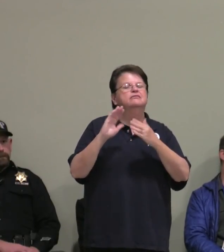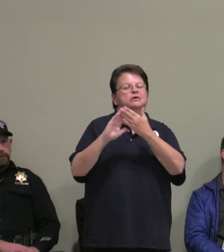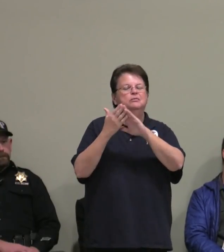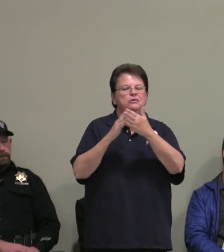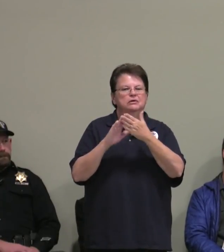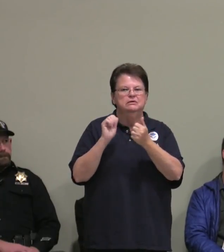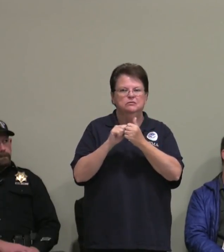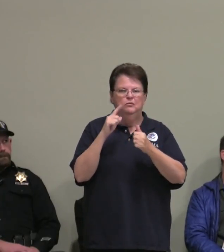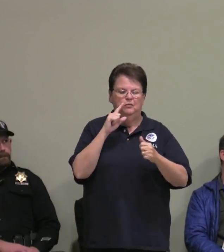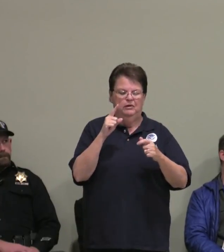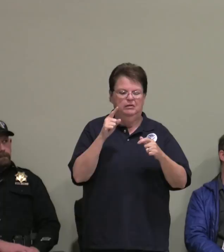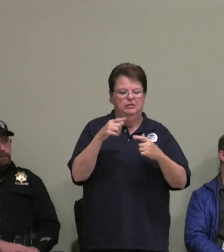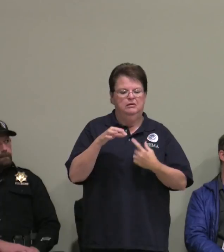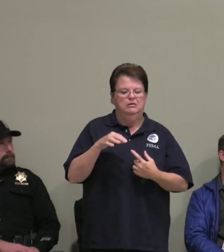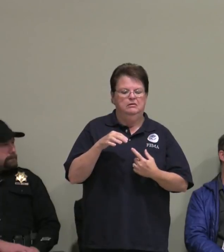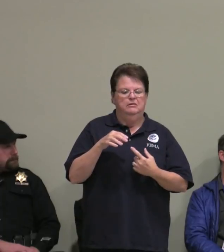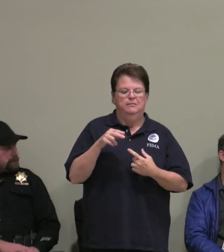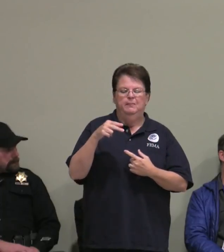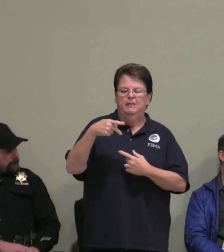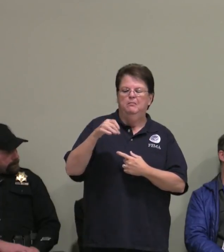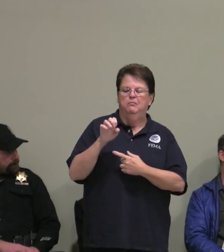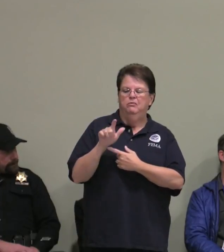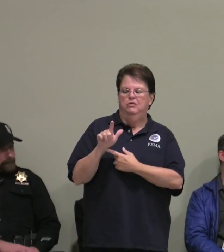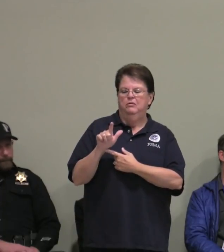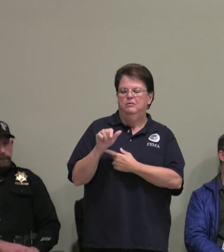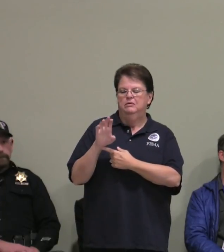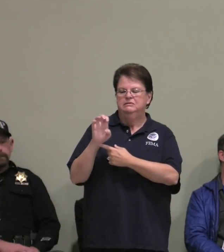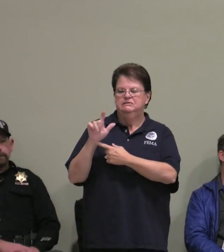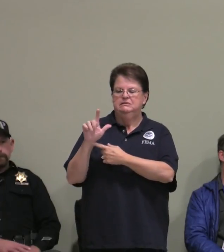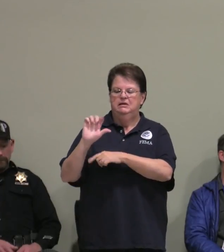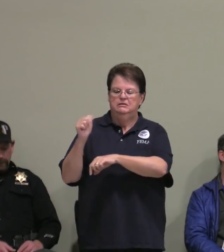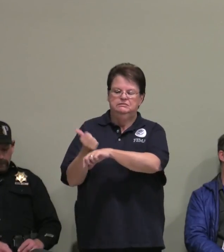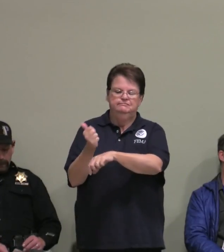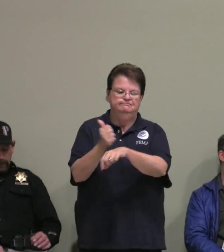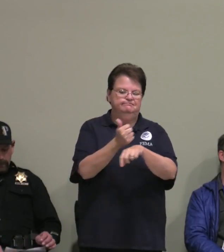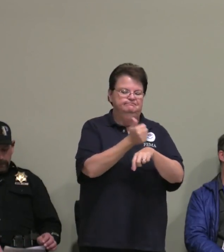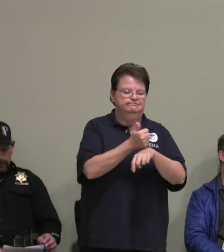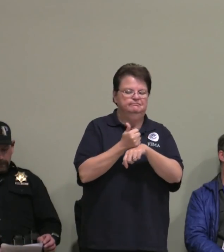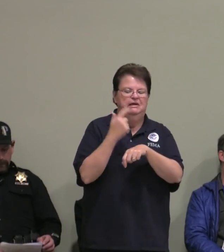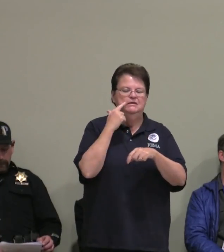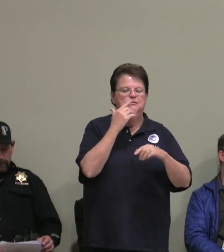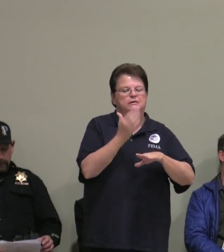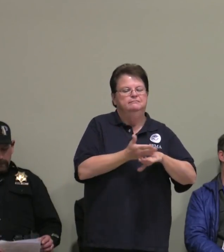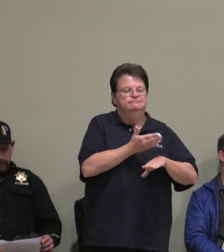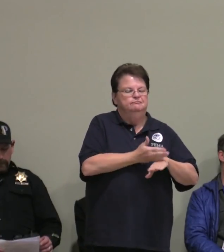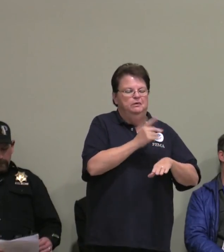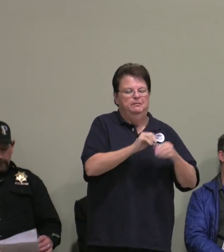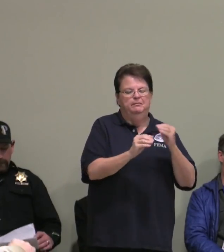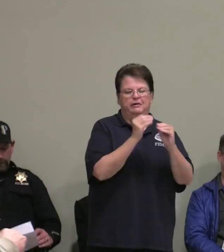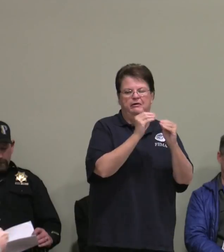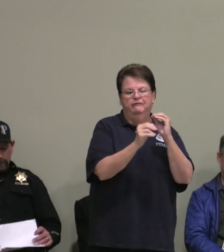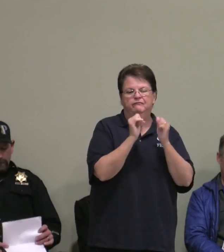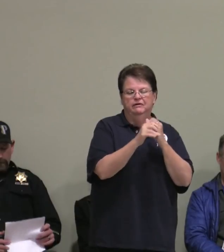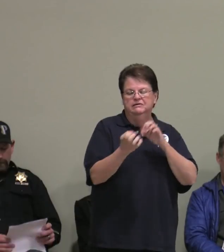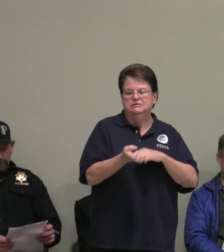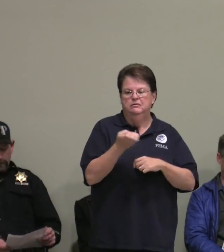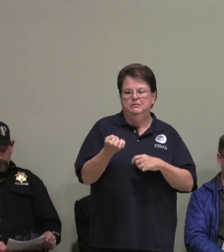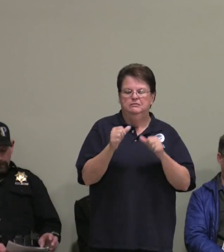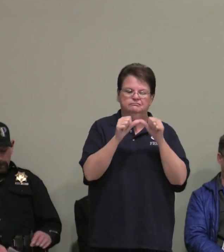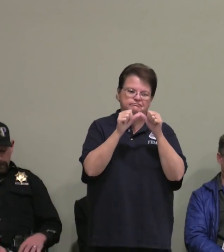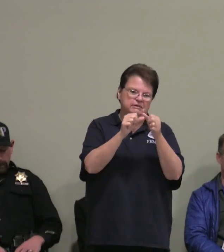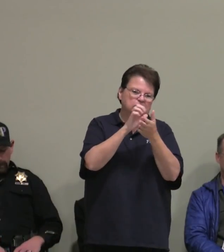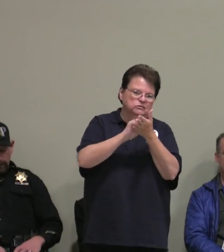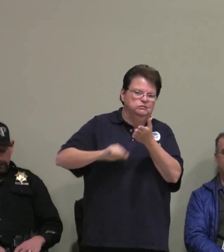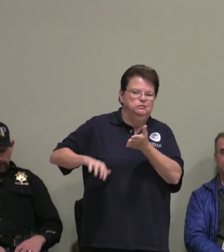portable cell sites in affected areas as we continue to repair damaged equipment. We have and continue to